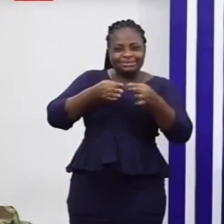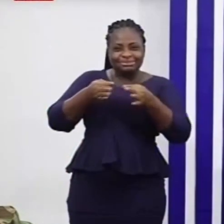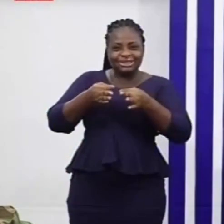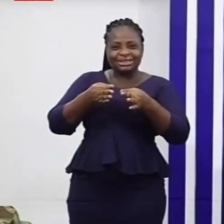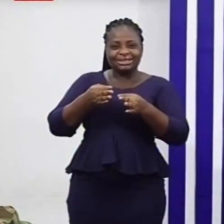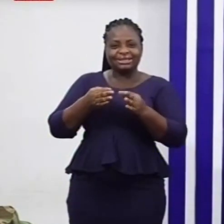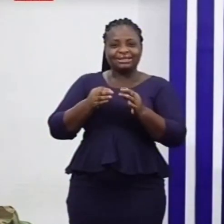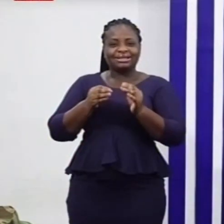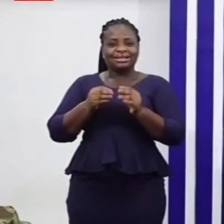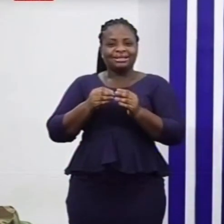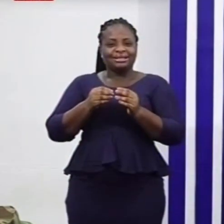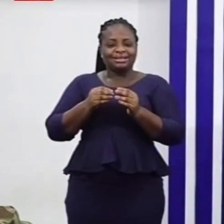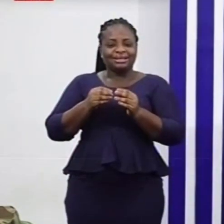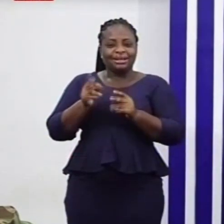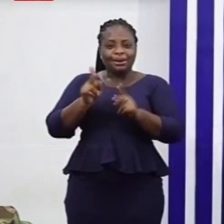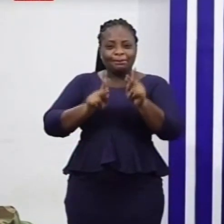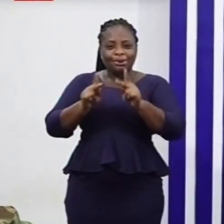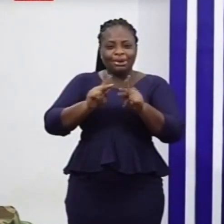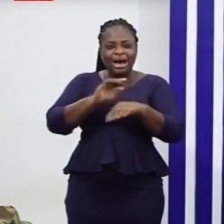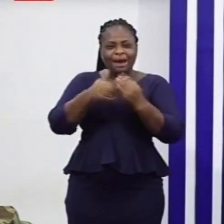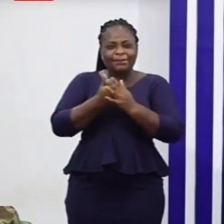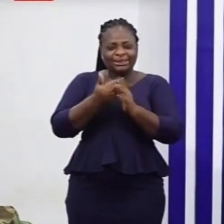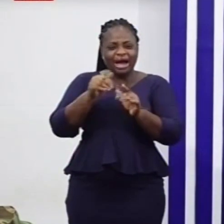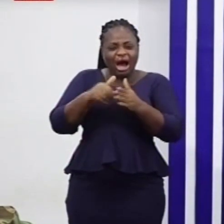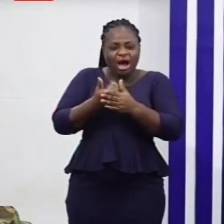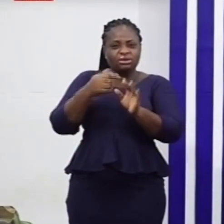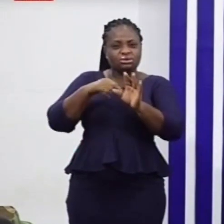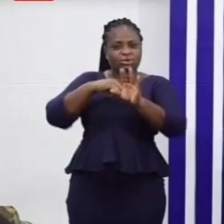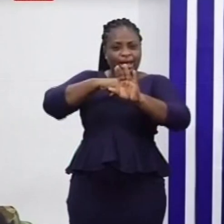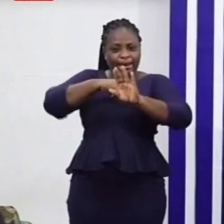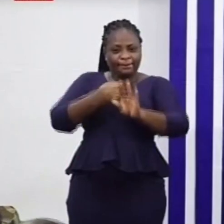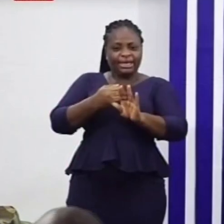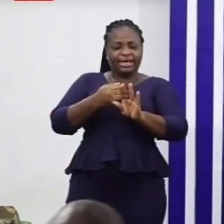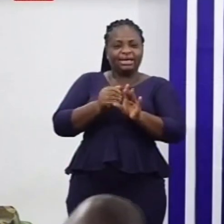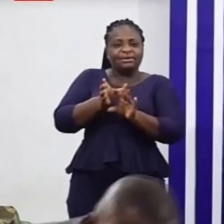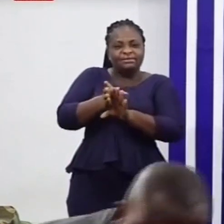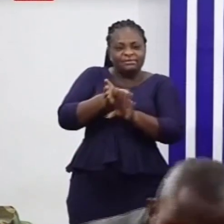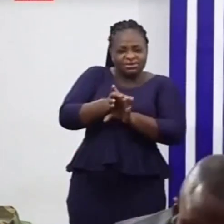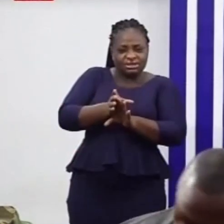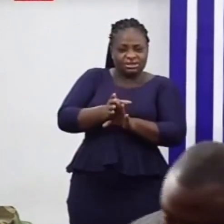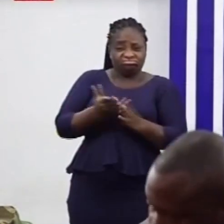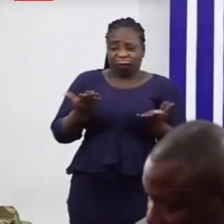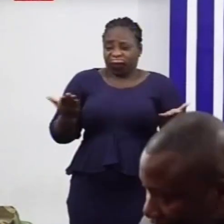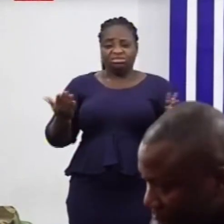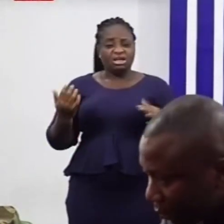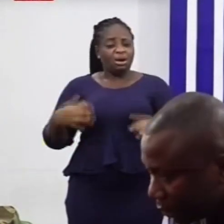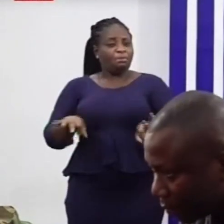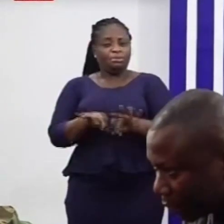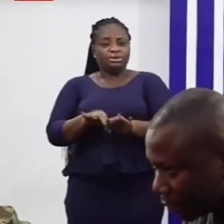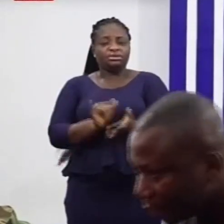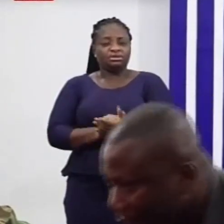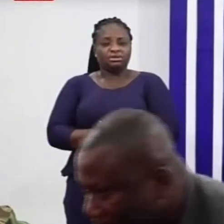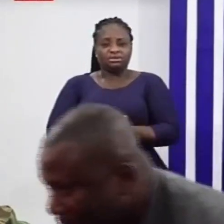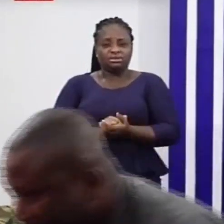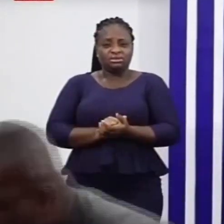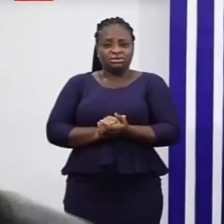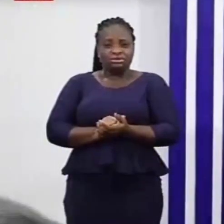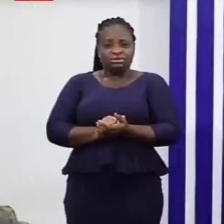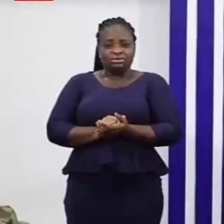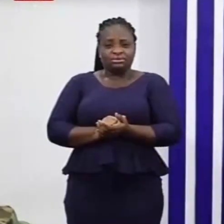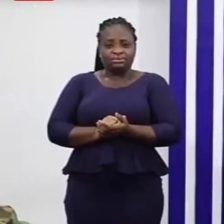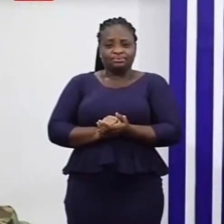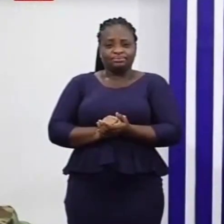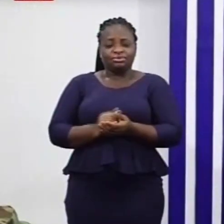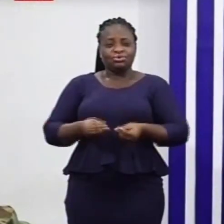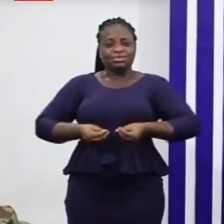and on social media about compliance and enforcement. It is, however, important also to give you the bird's eye view, the